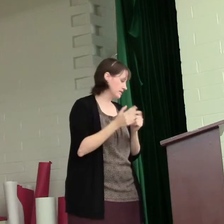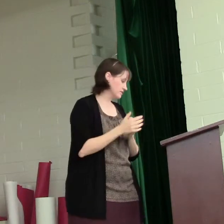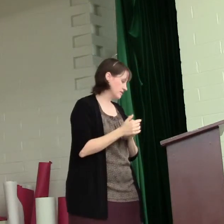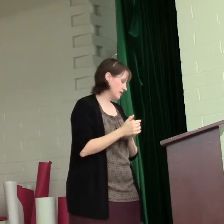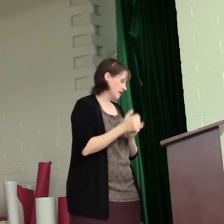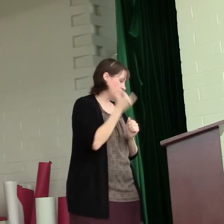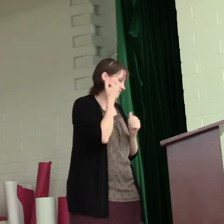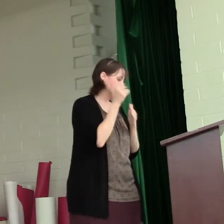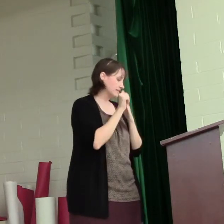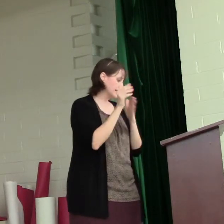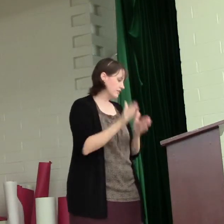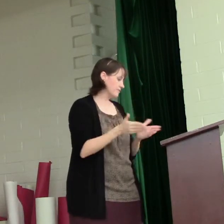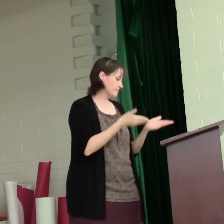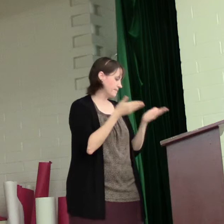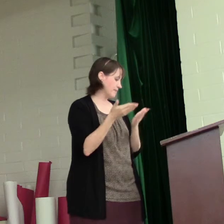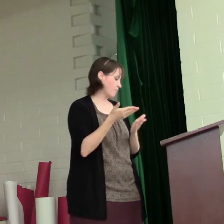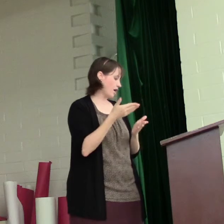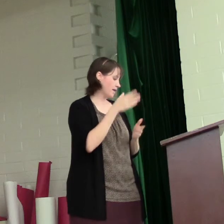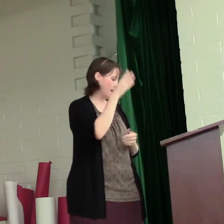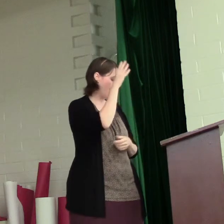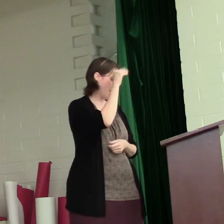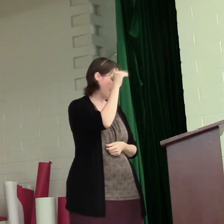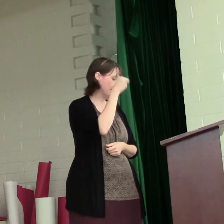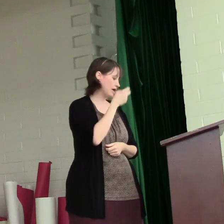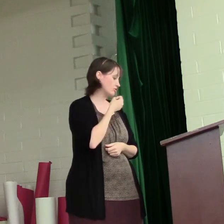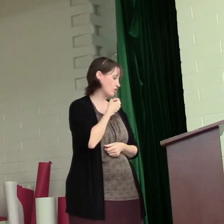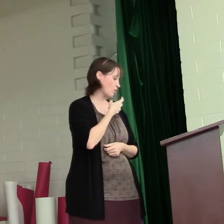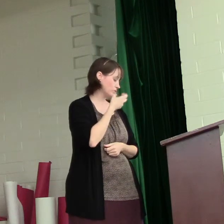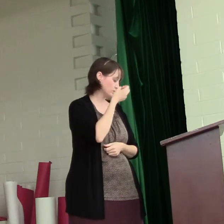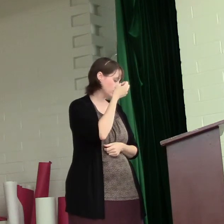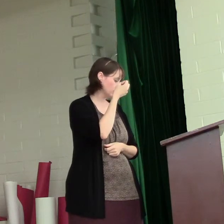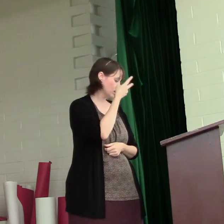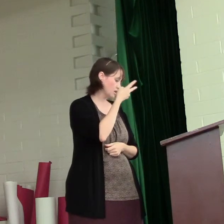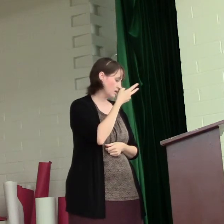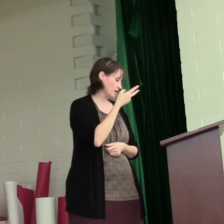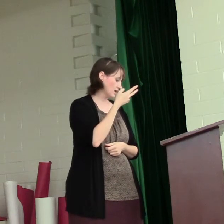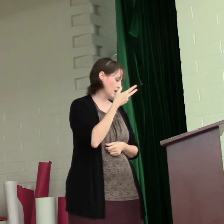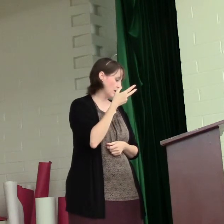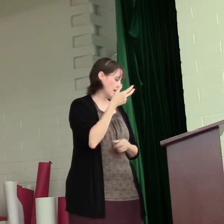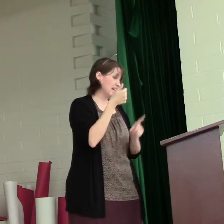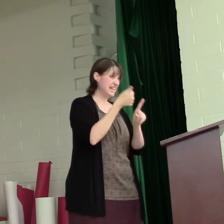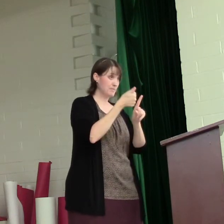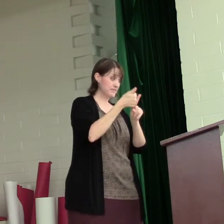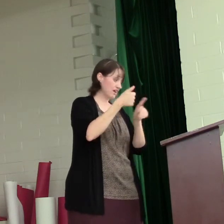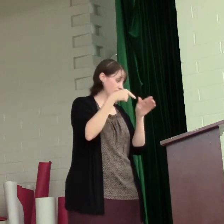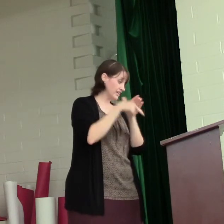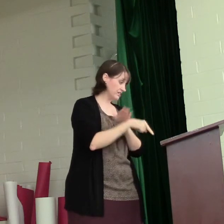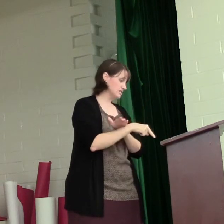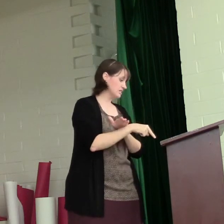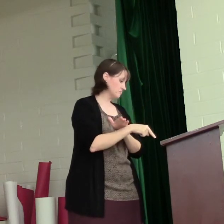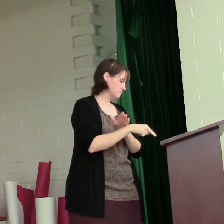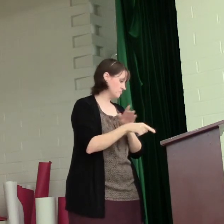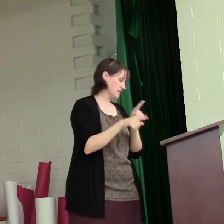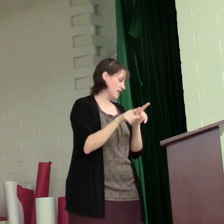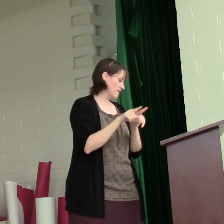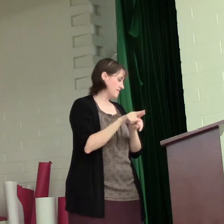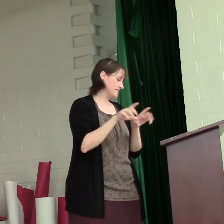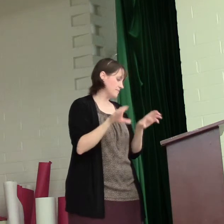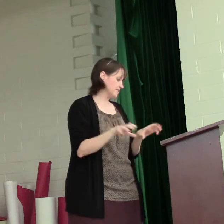sins, if it's a leader, they brought a male goat. He himself kills it. The same is